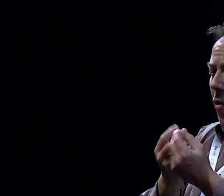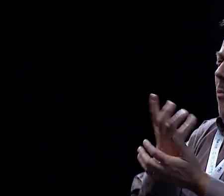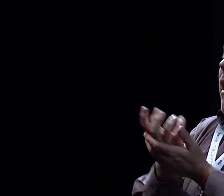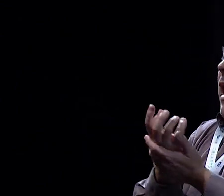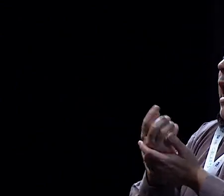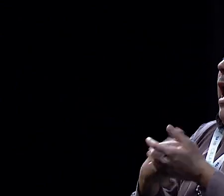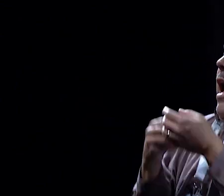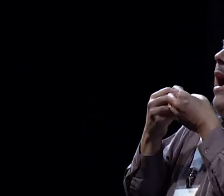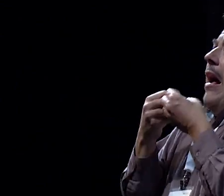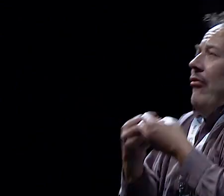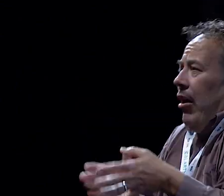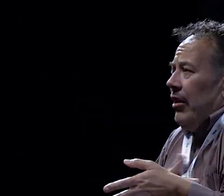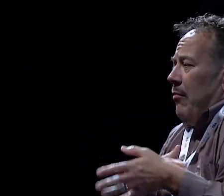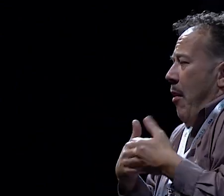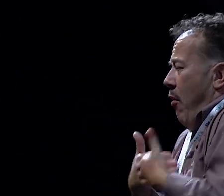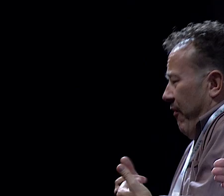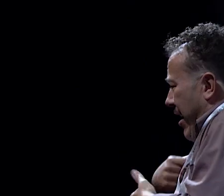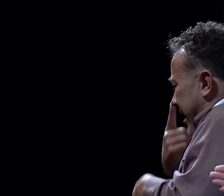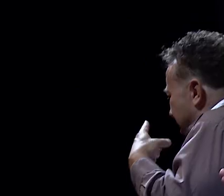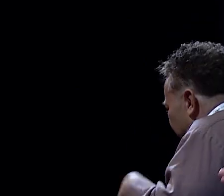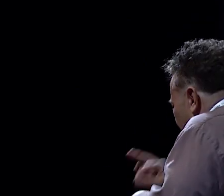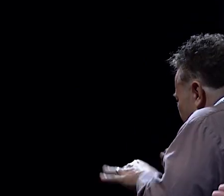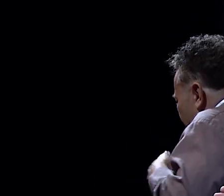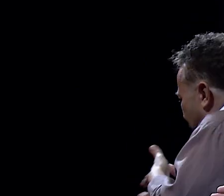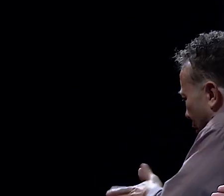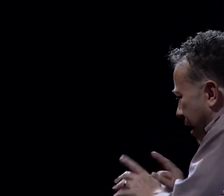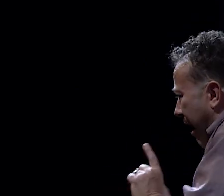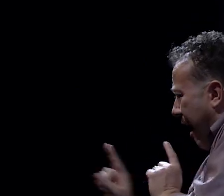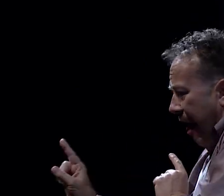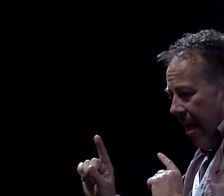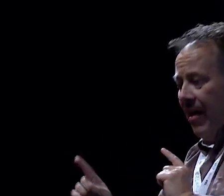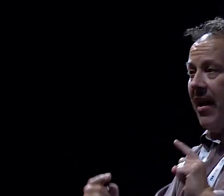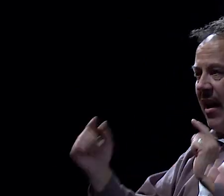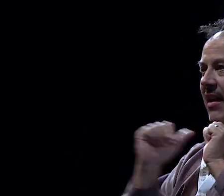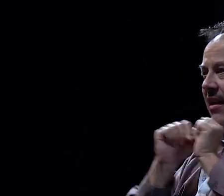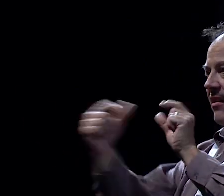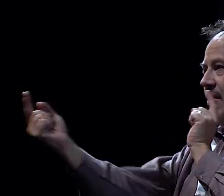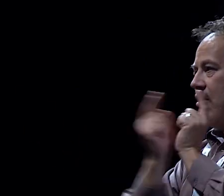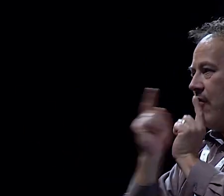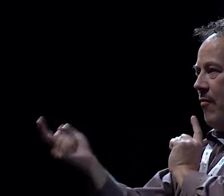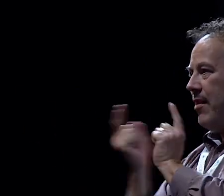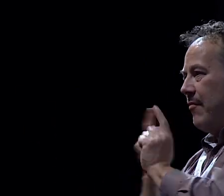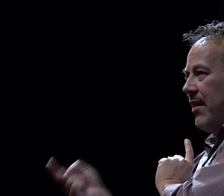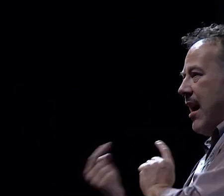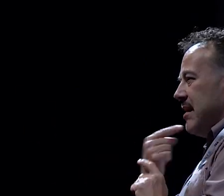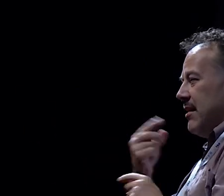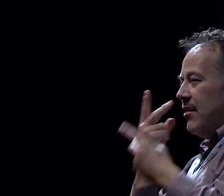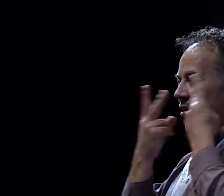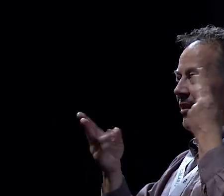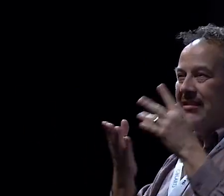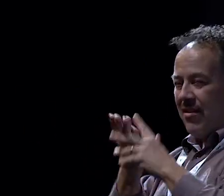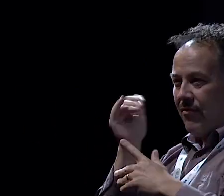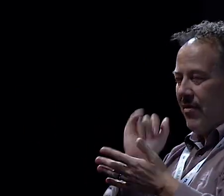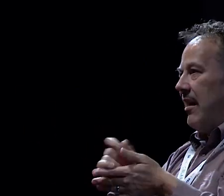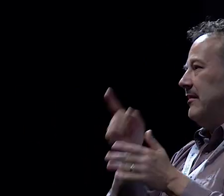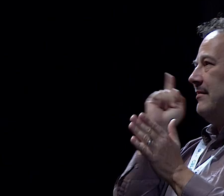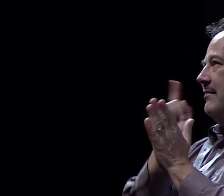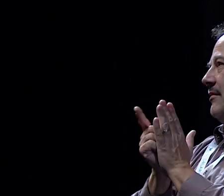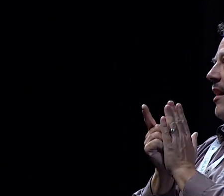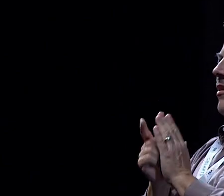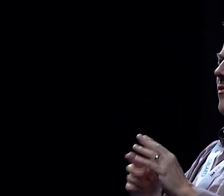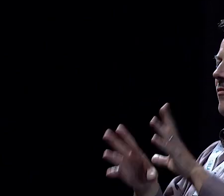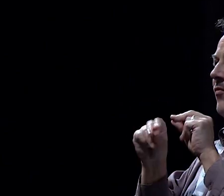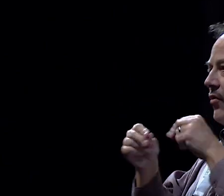boyfriend. I can't find my way out. And they kept meeting this person through the maze. I thought, they're going to see through this in a heartbeat.